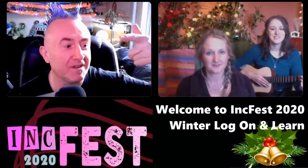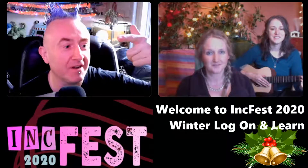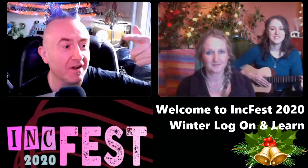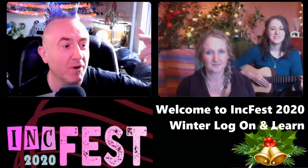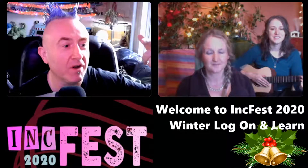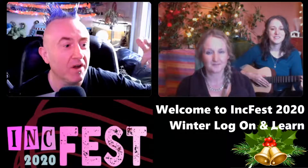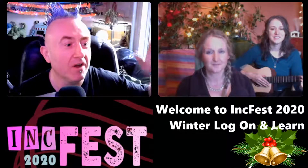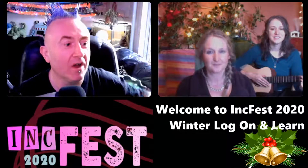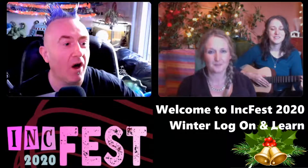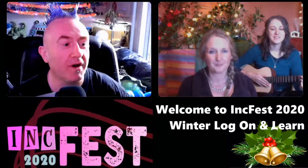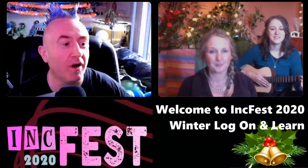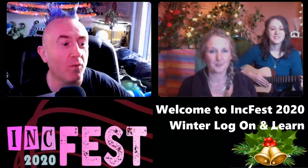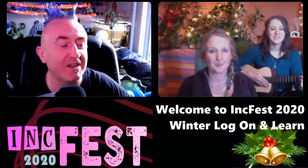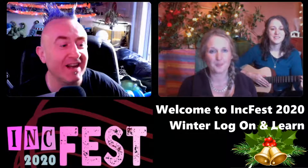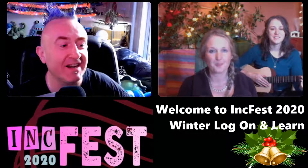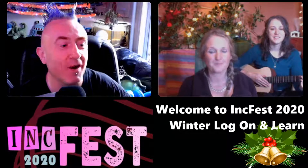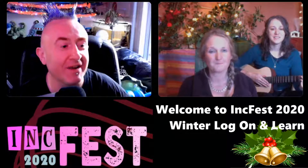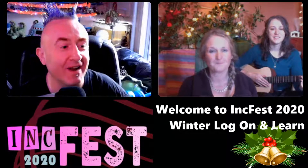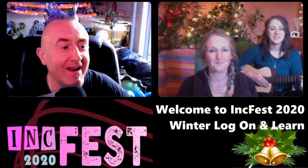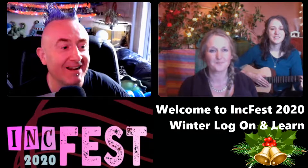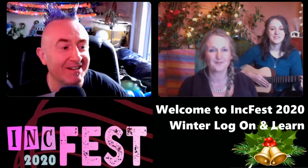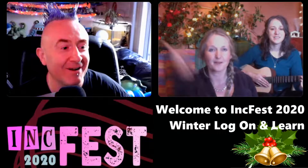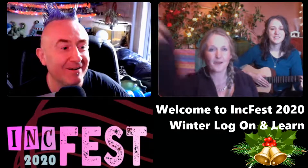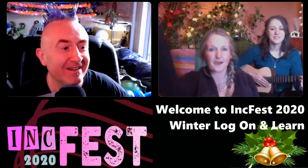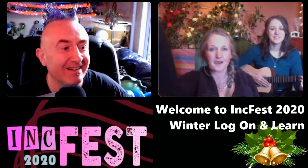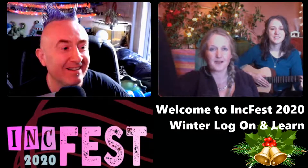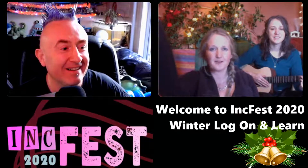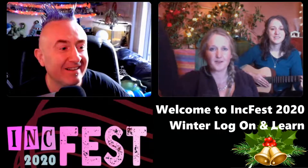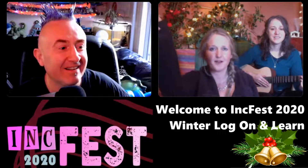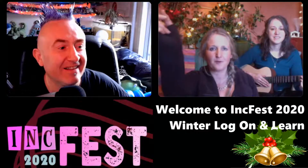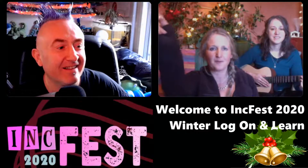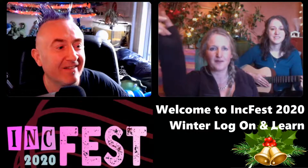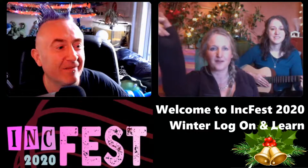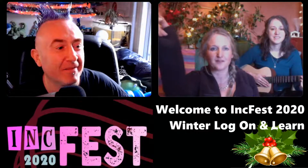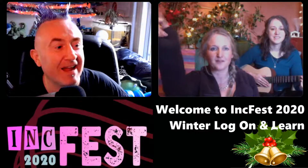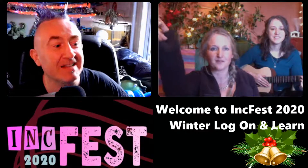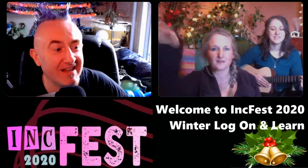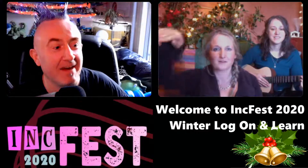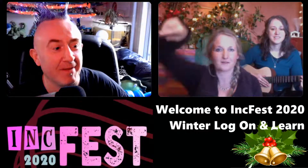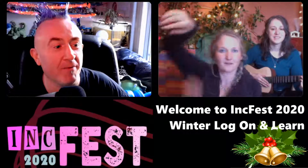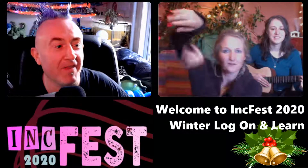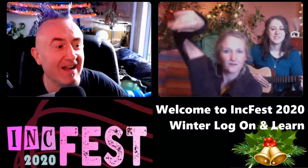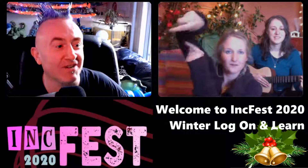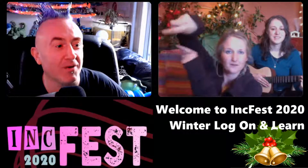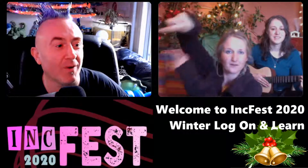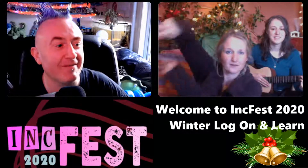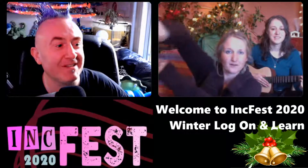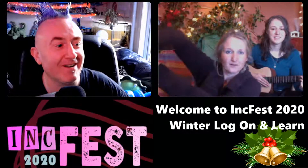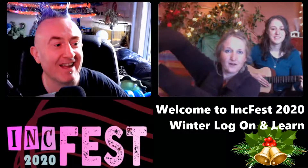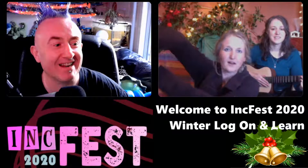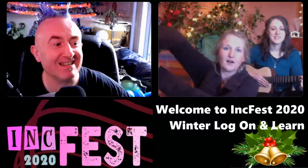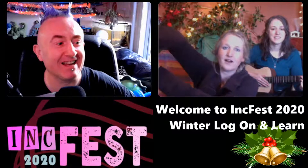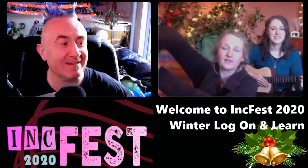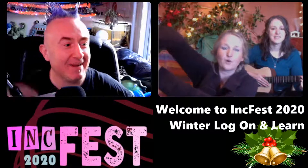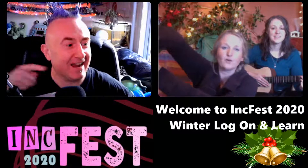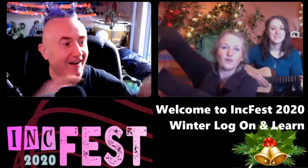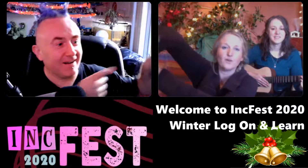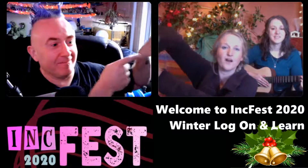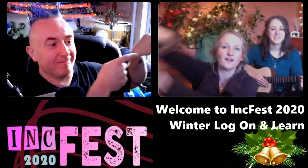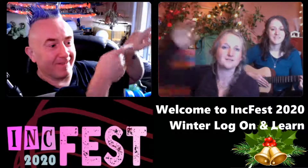I'm on. Hold on. Which hand are you holding up, Kaylee Joe? Here you go. What about this? I'm on that side. Whatever side that is, that's me. And I'm over